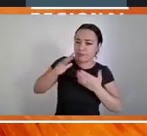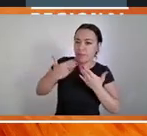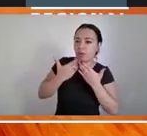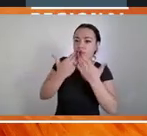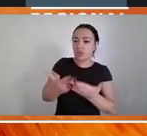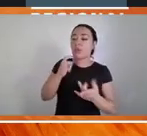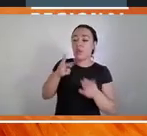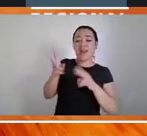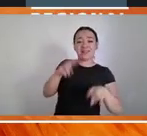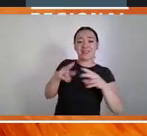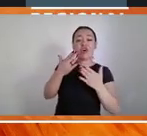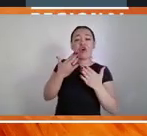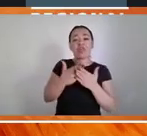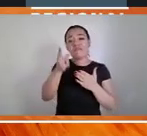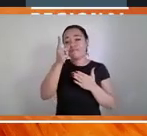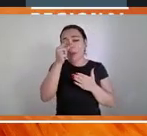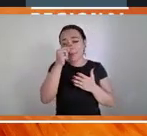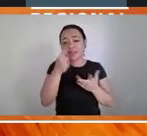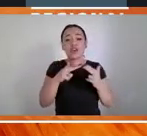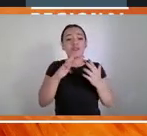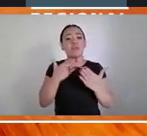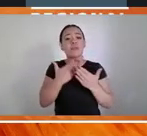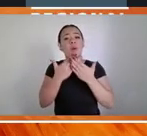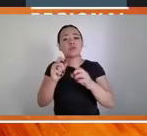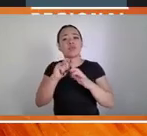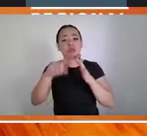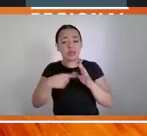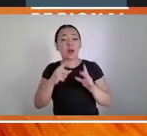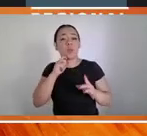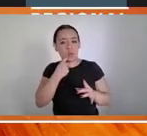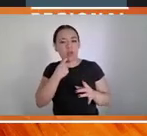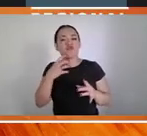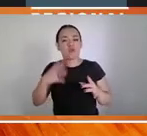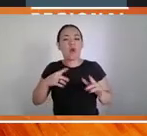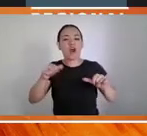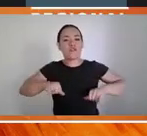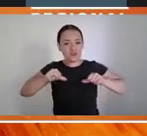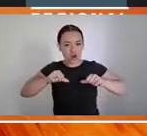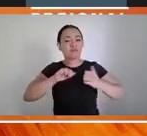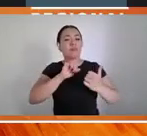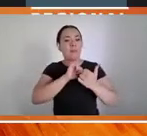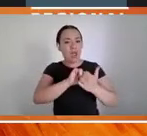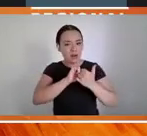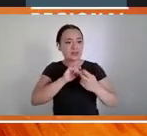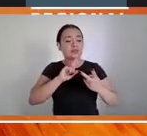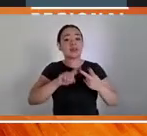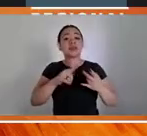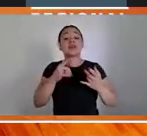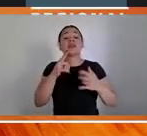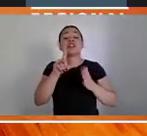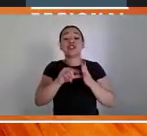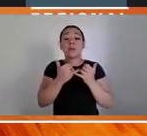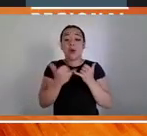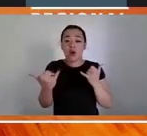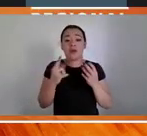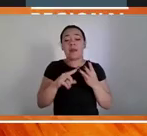on the viability of the proposed project and will require confirmed partners, a project timeline, and a budget.